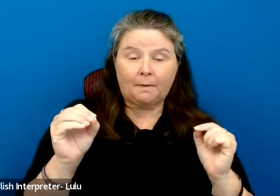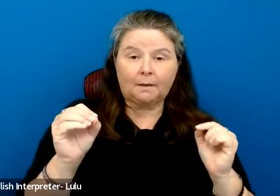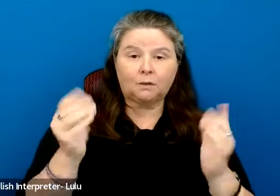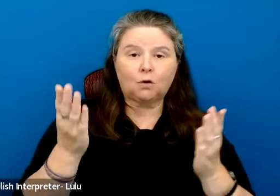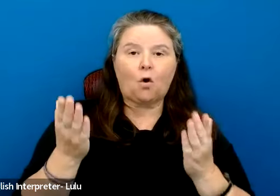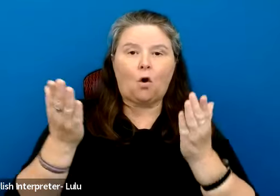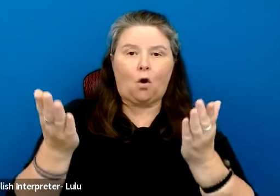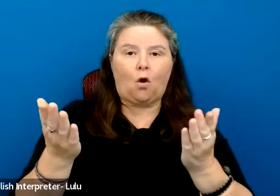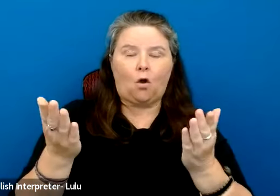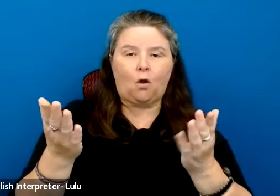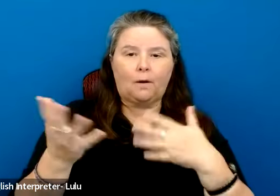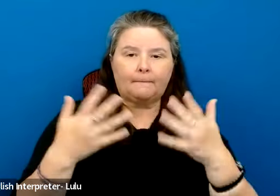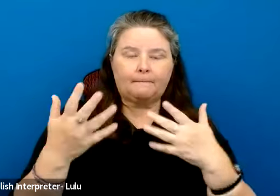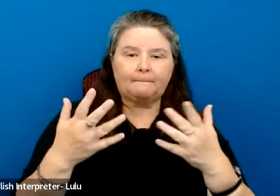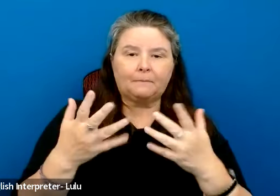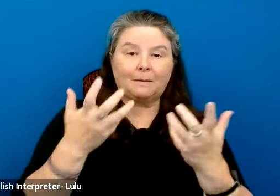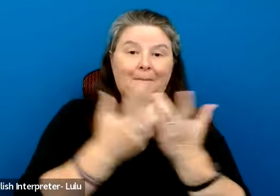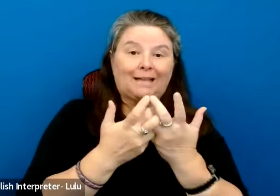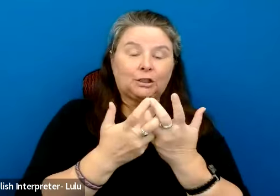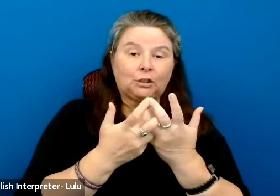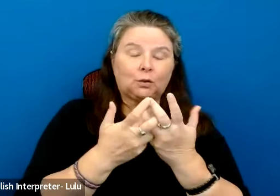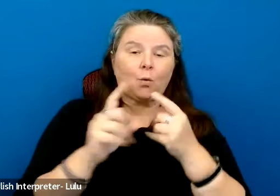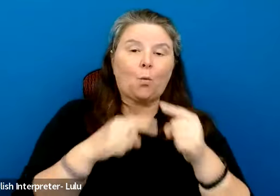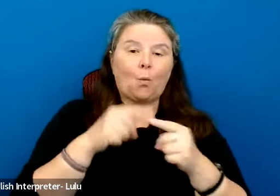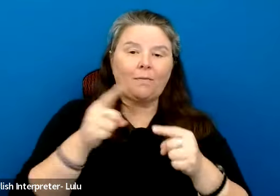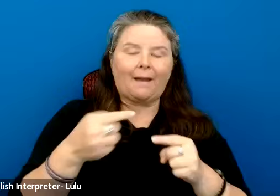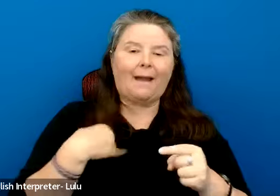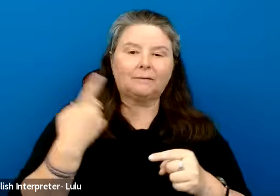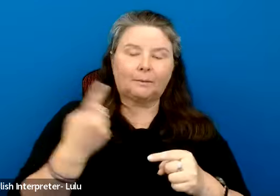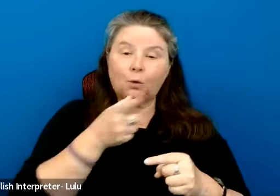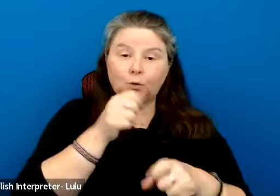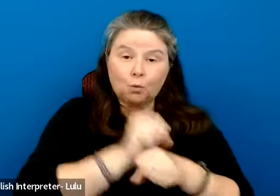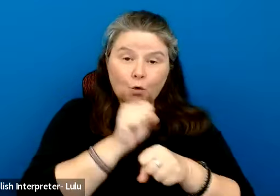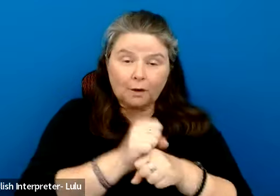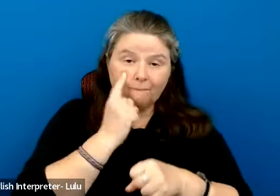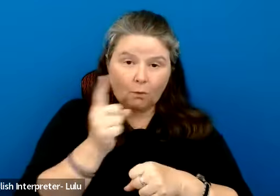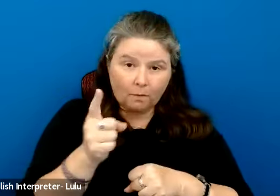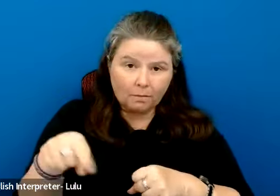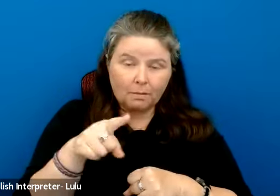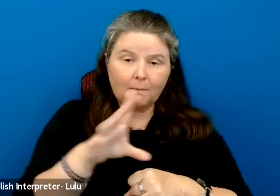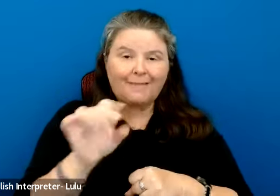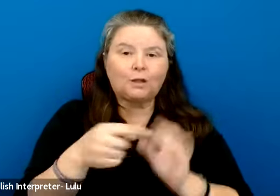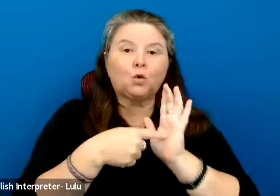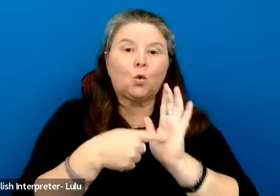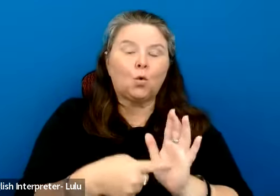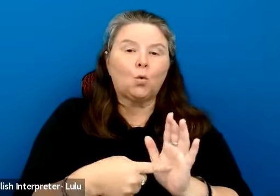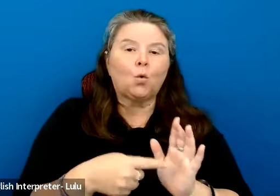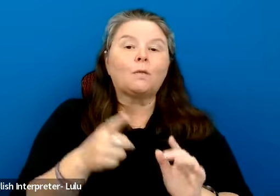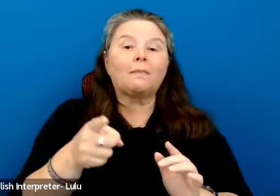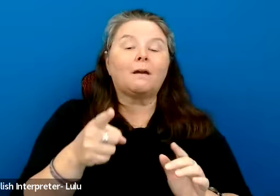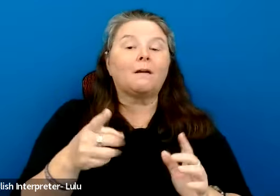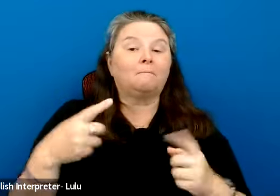offer a matching once they have someone who is working for them, and that shows them that they have